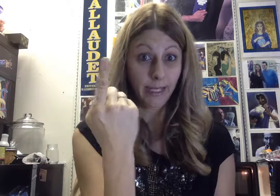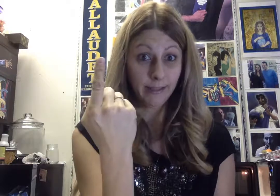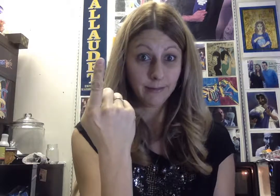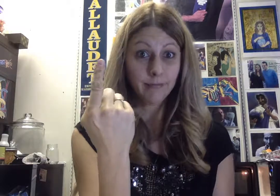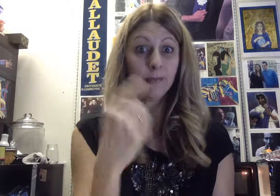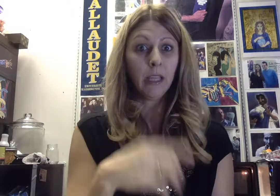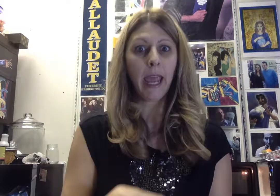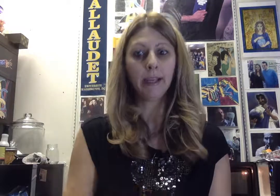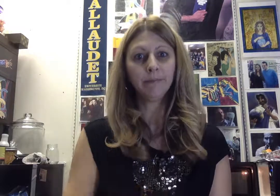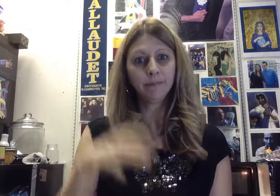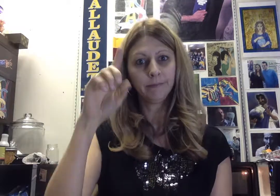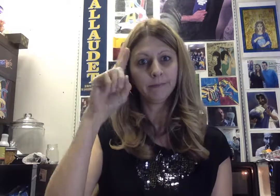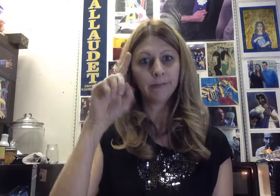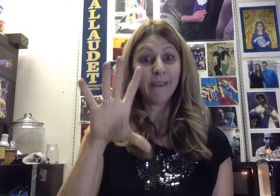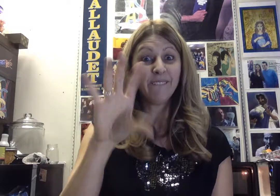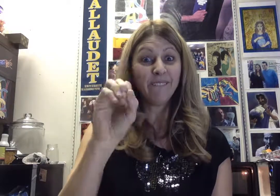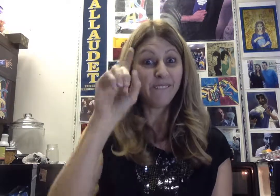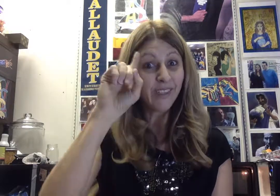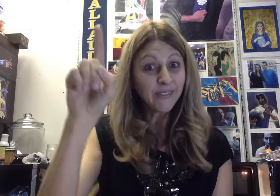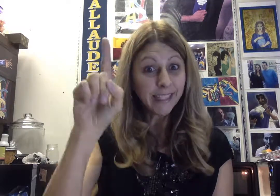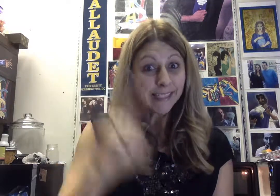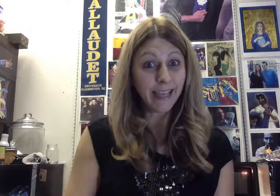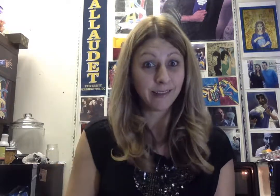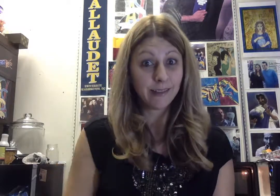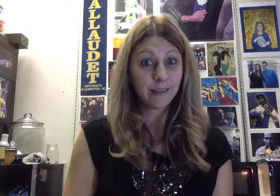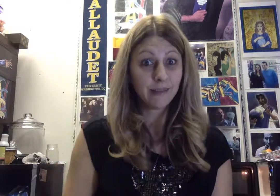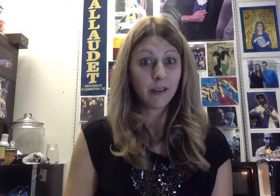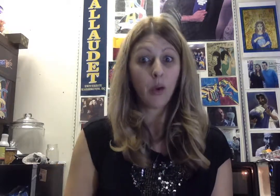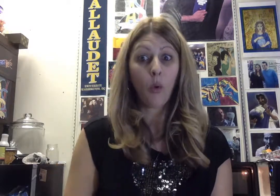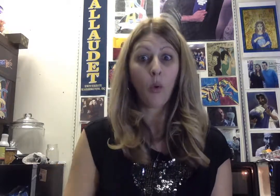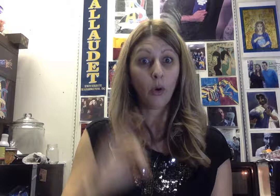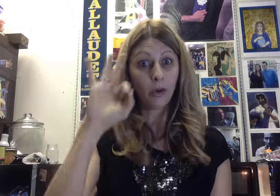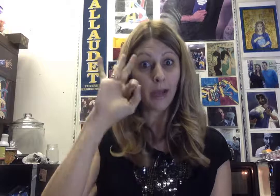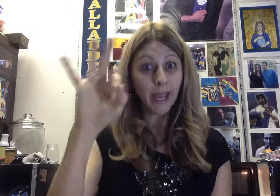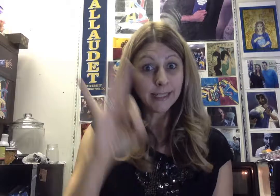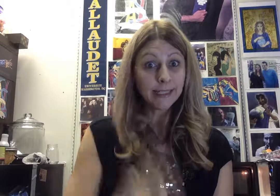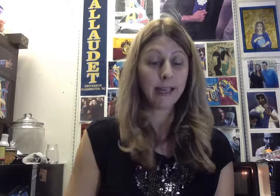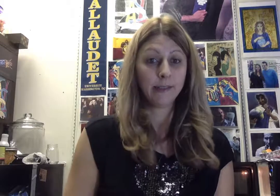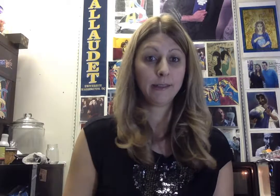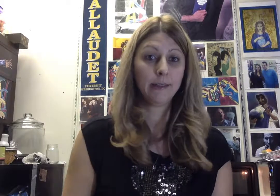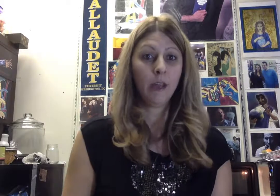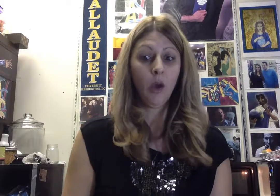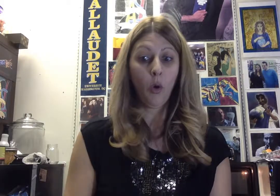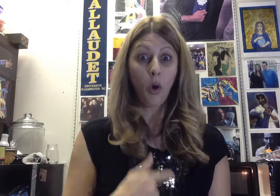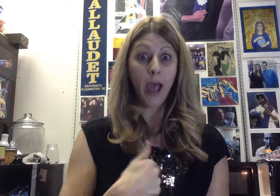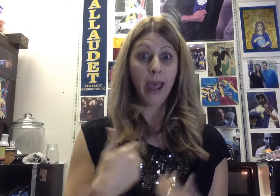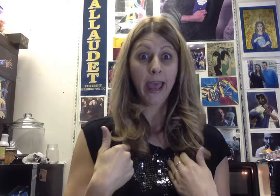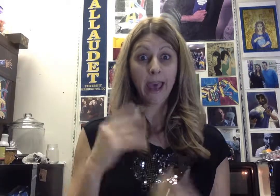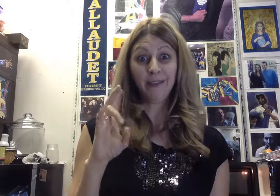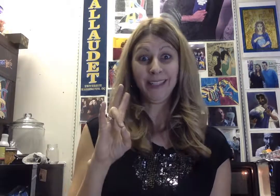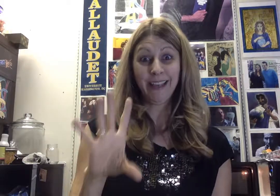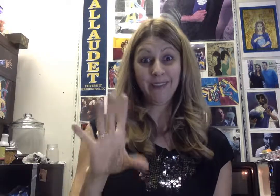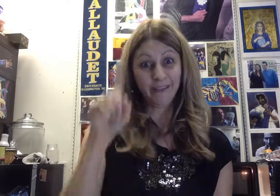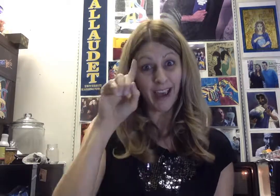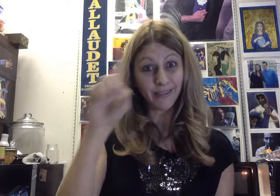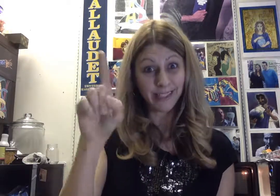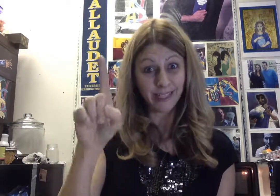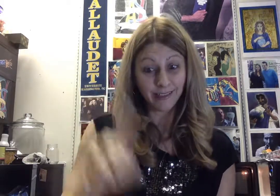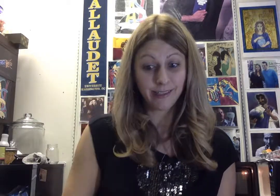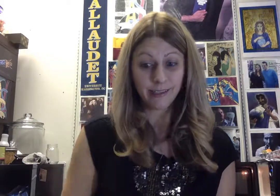only, like 50 cents or 9 cents, or I have 75 cents.